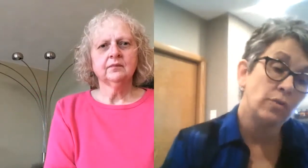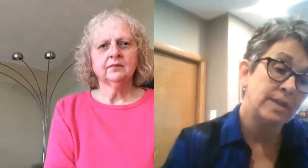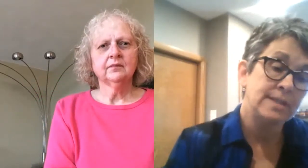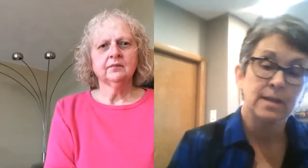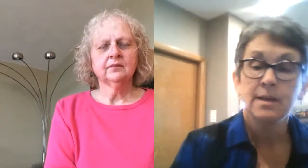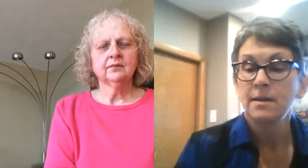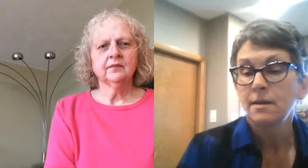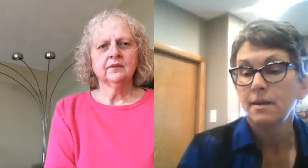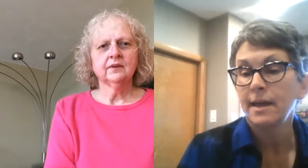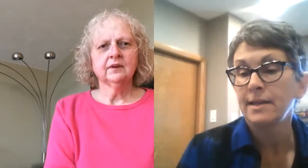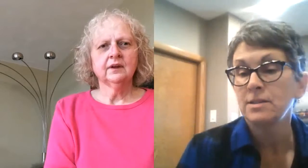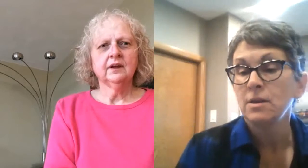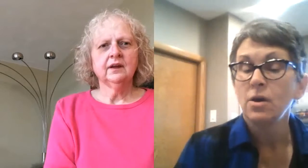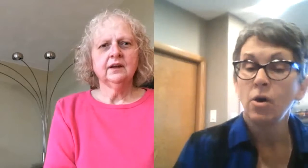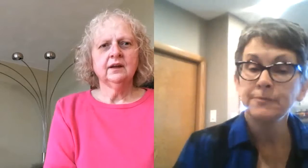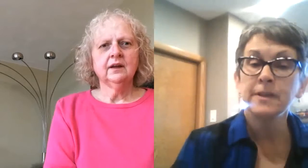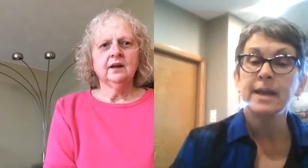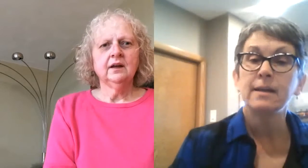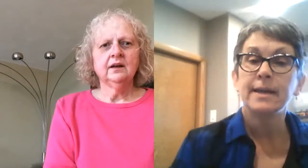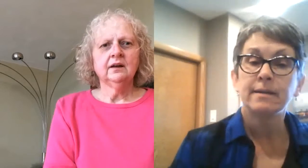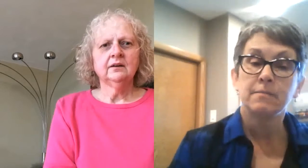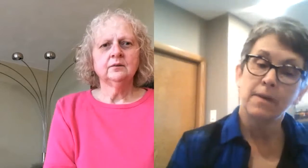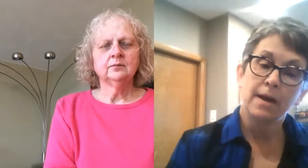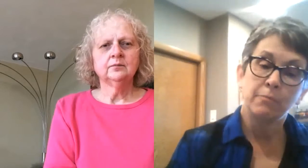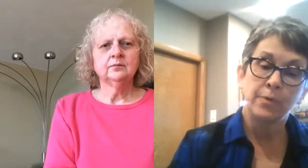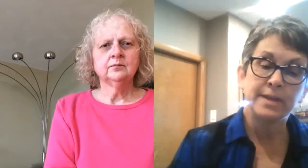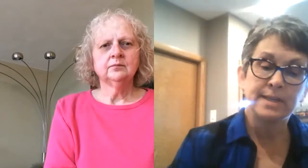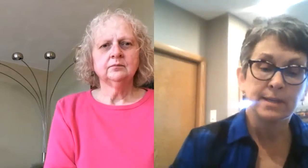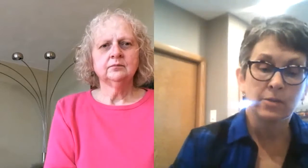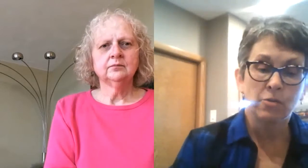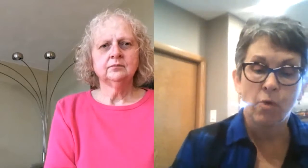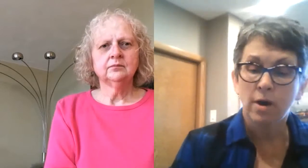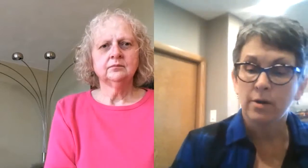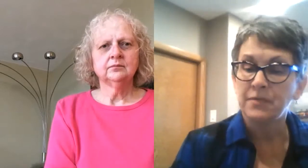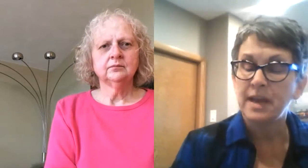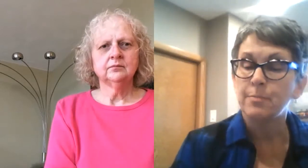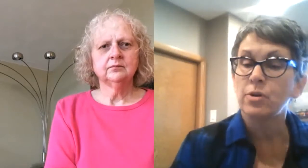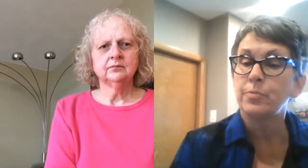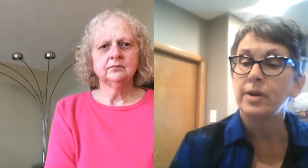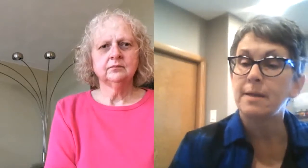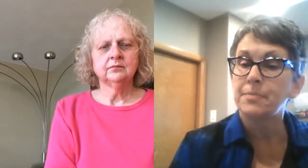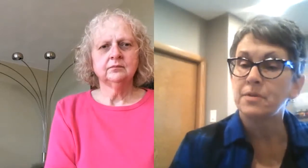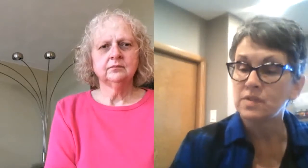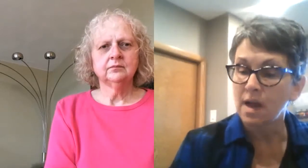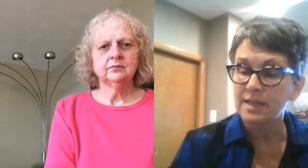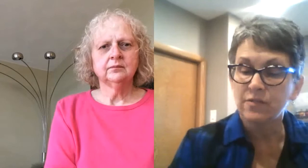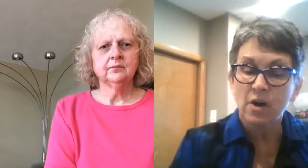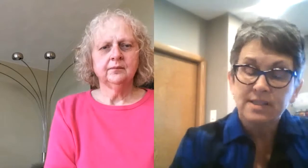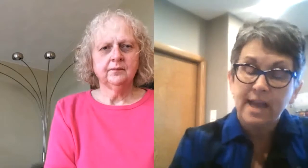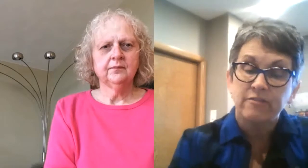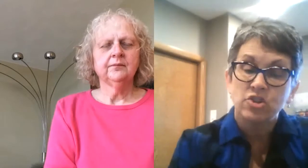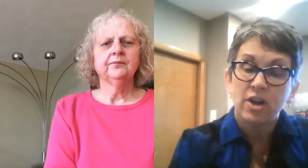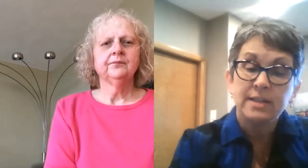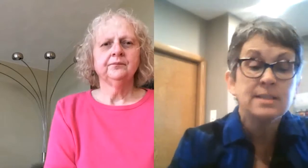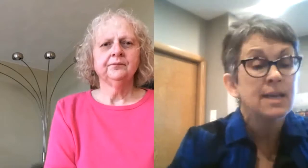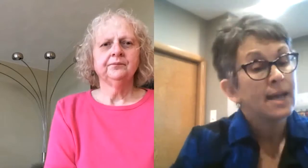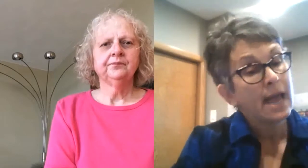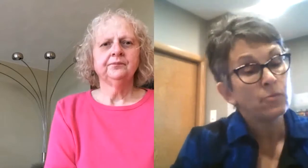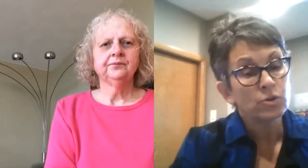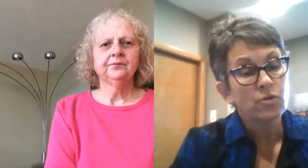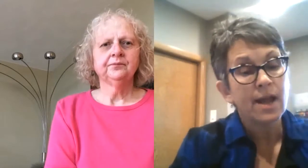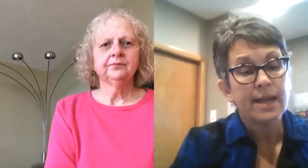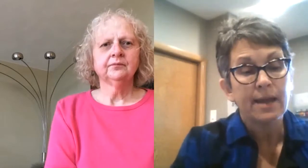and our stories. And hopefully, we did a little walk around the neighborhood putting up those signs for our scavenger